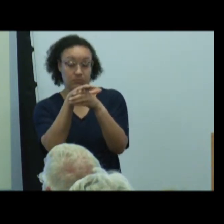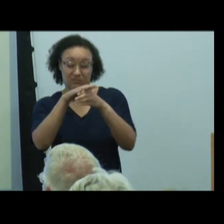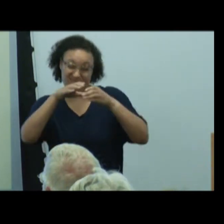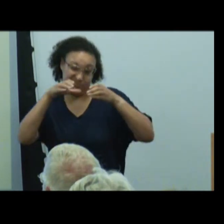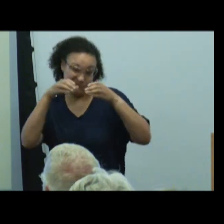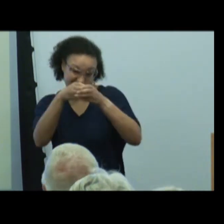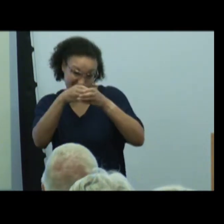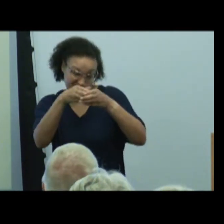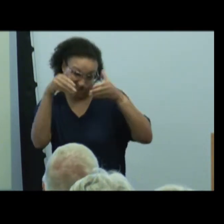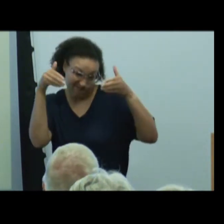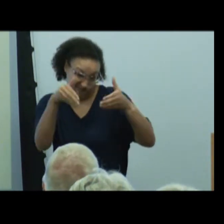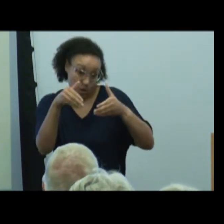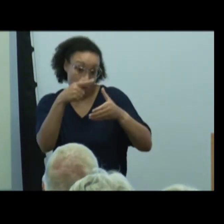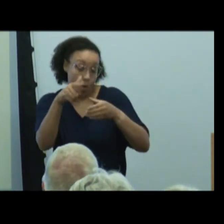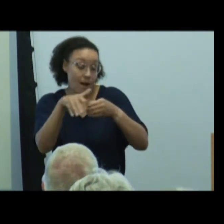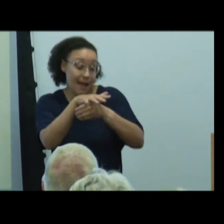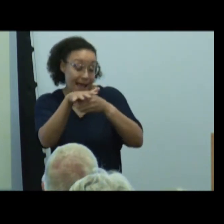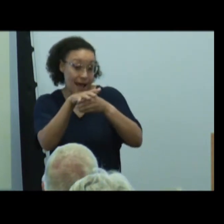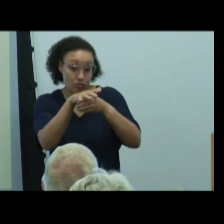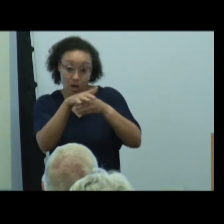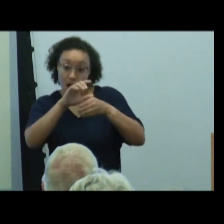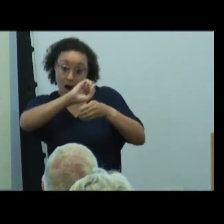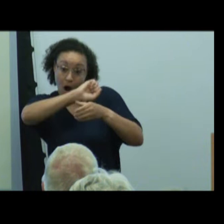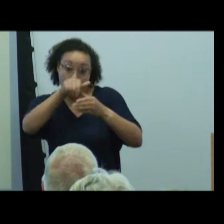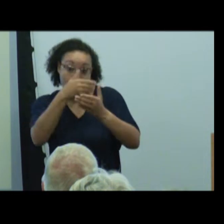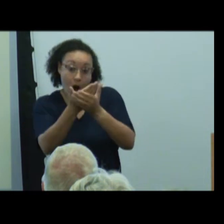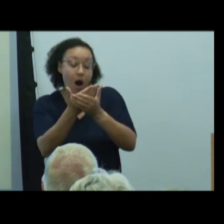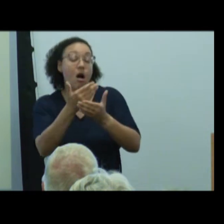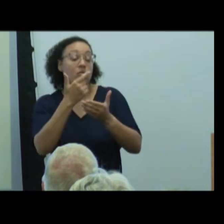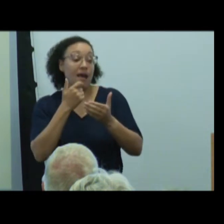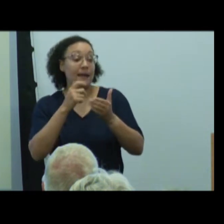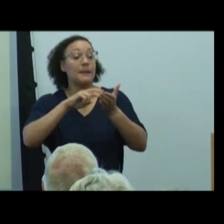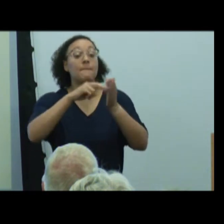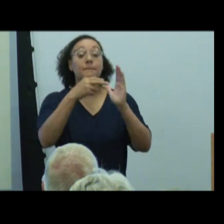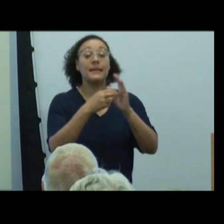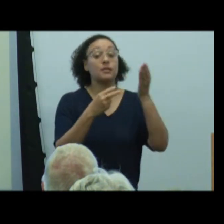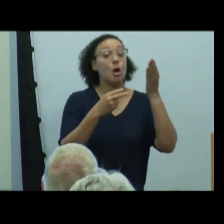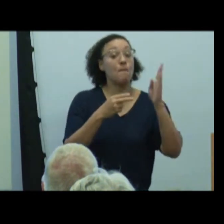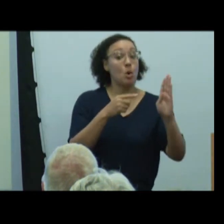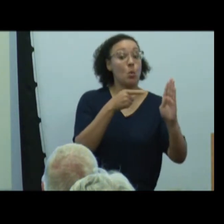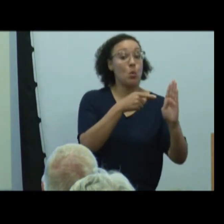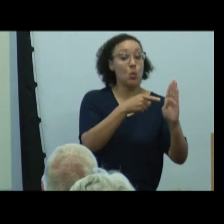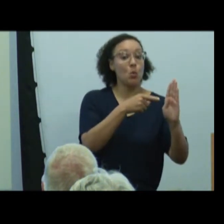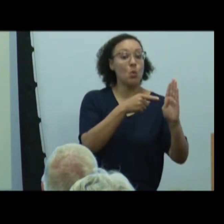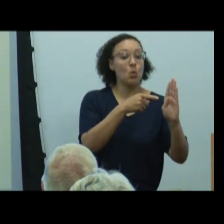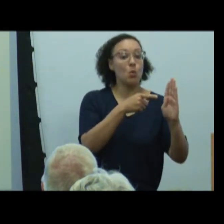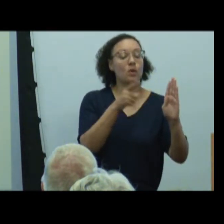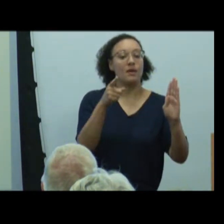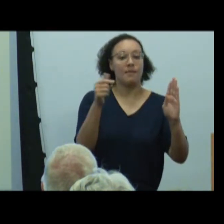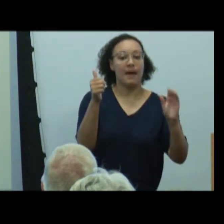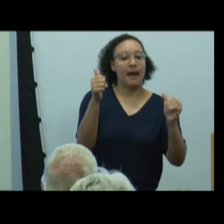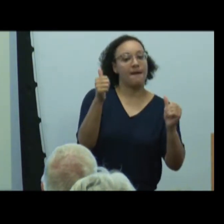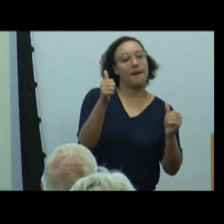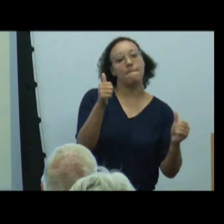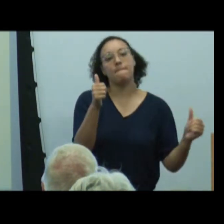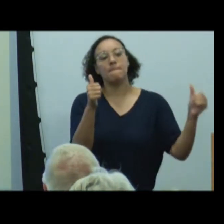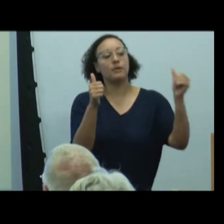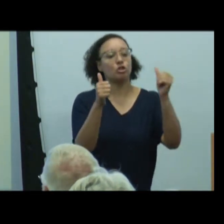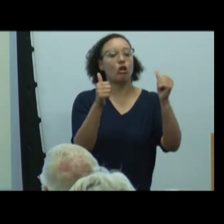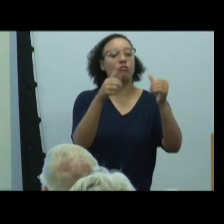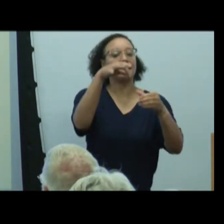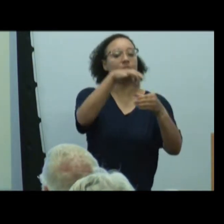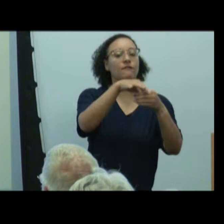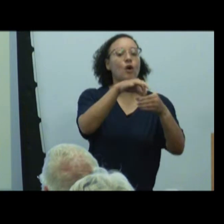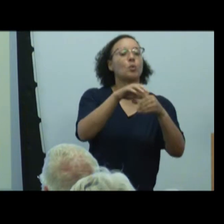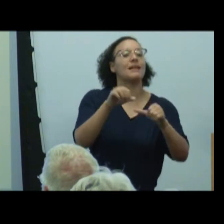into one district, that means the blue voters have a substantial majority of votes in the other three